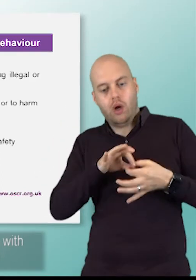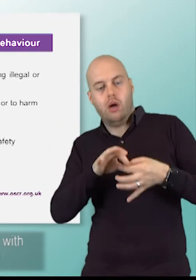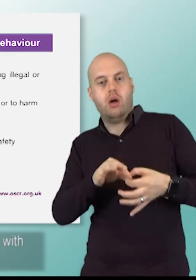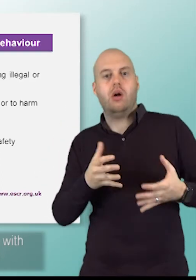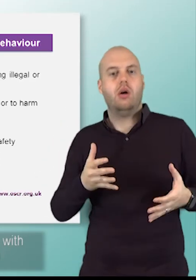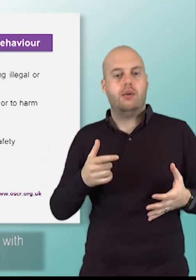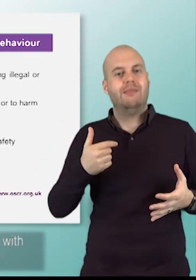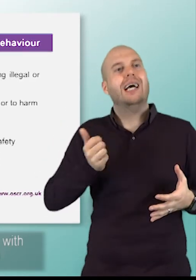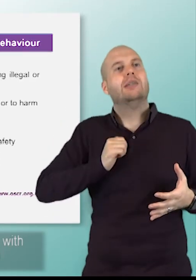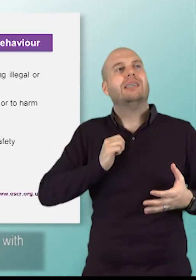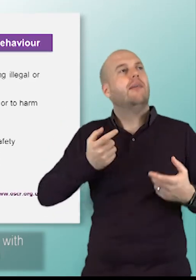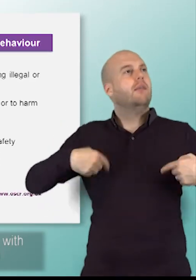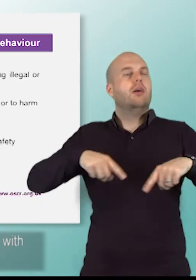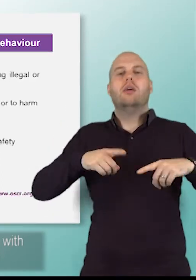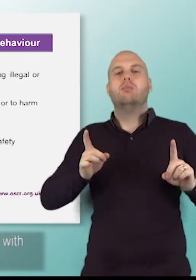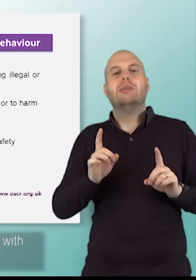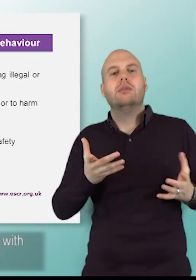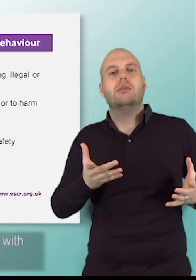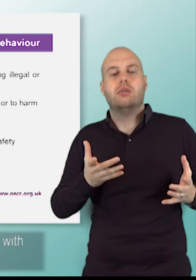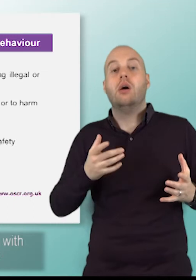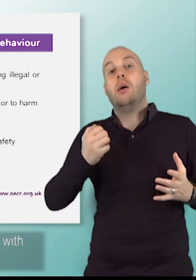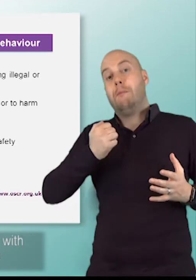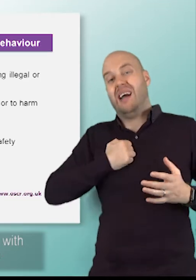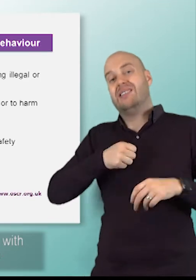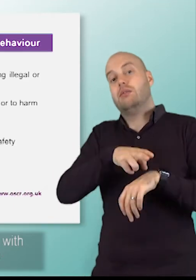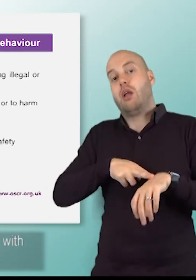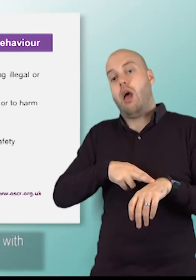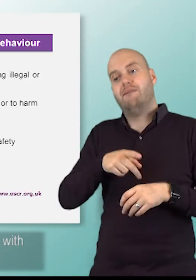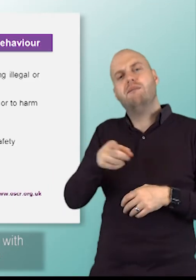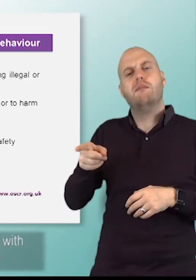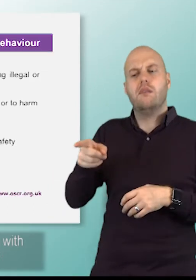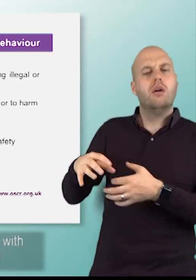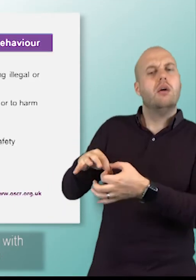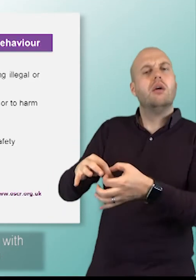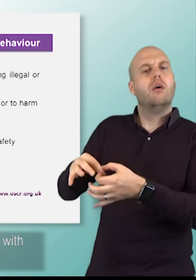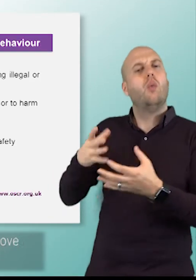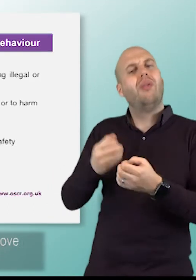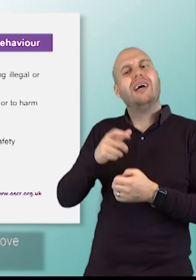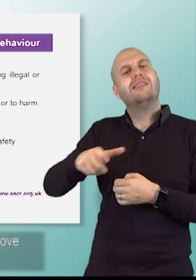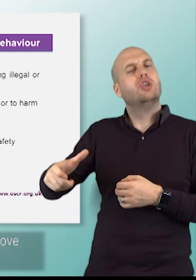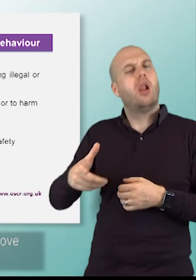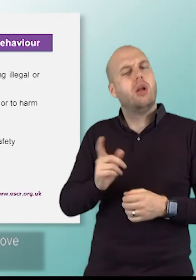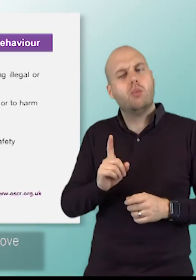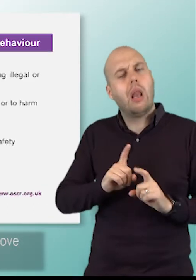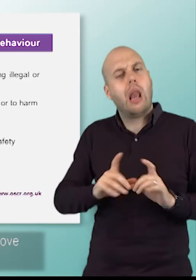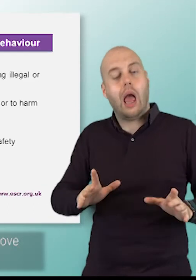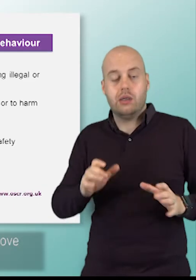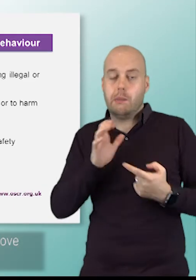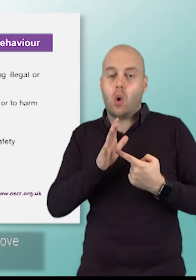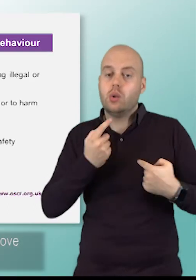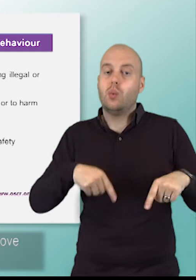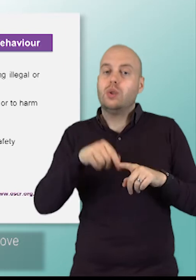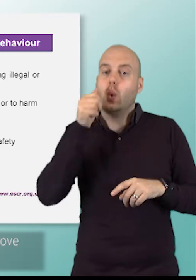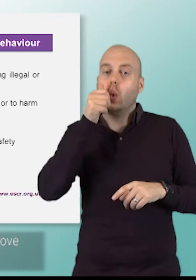your staff, your volunteers are doing with those individuals. And if they are behaving in an inappropriate fashion and you do